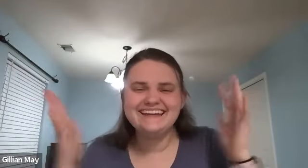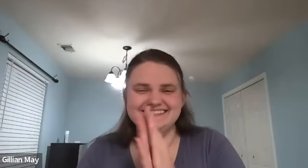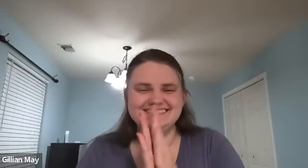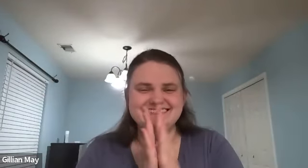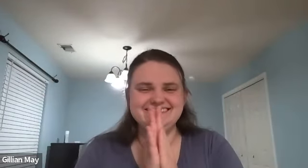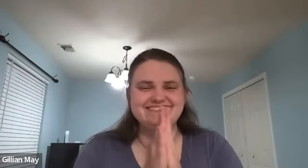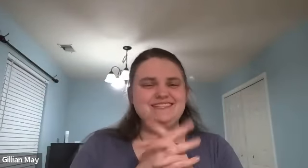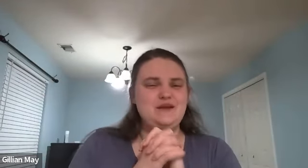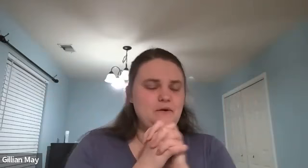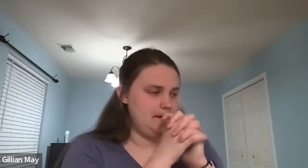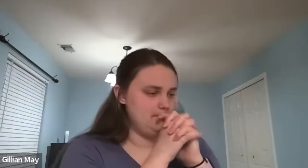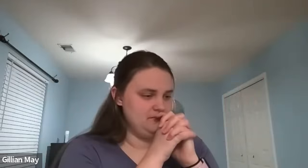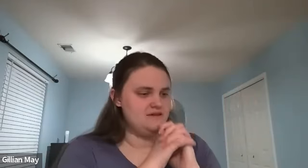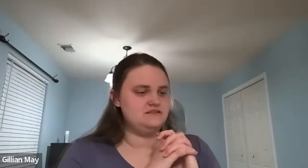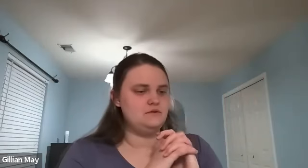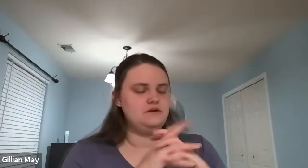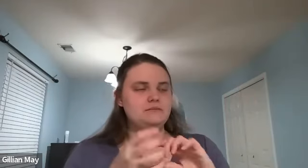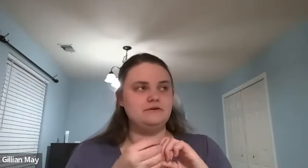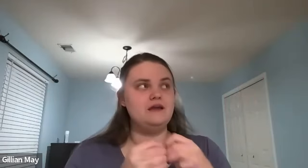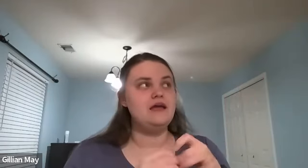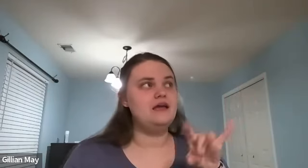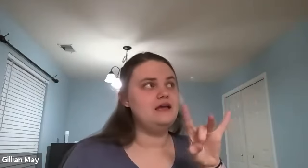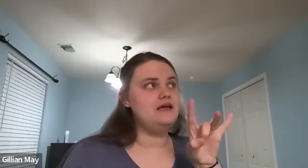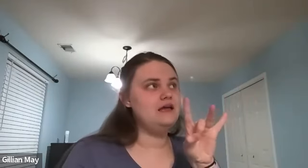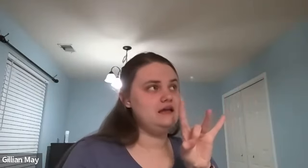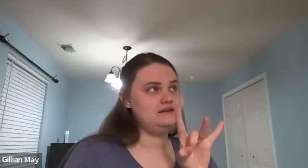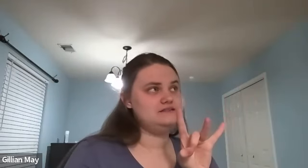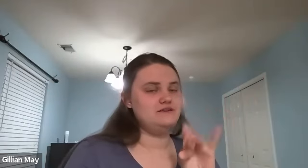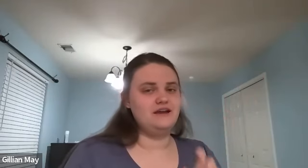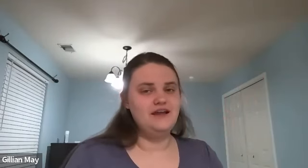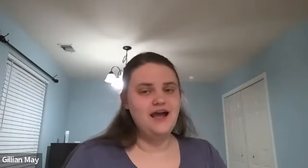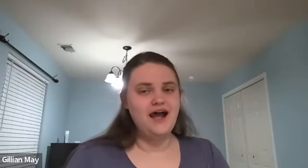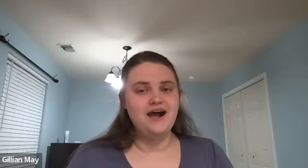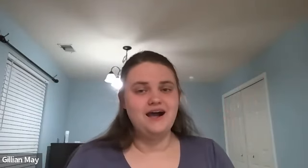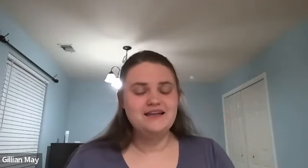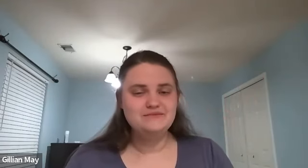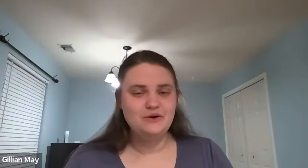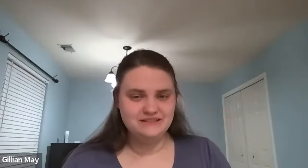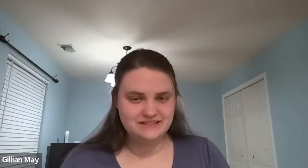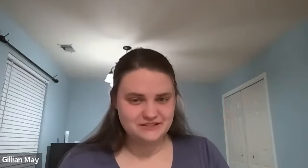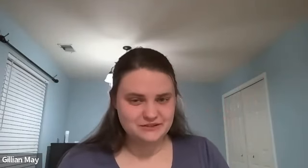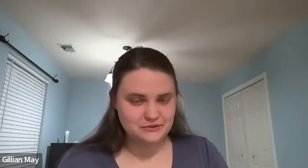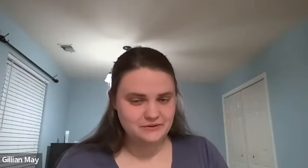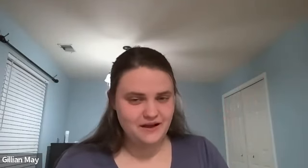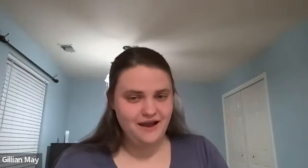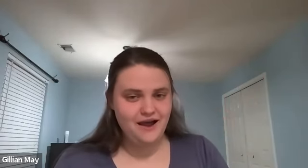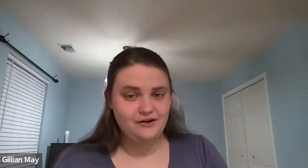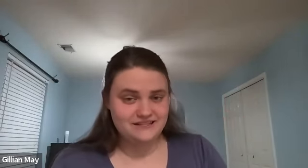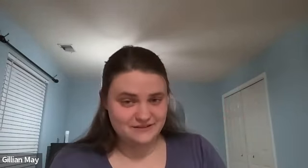Yay! Okay, so we're on number 8. Okay, I'm going to do a crazy